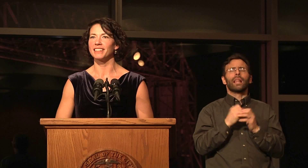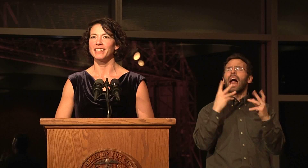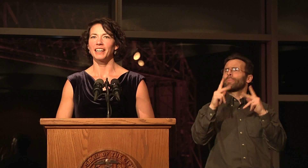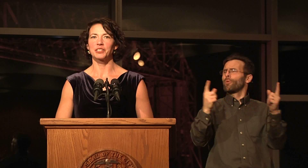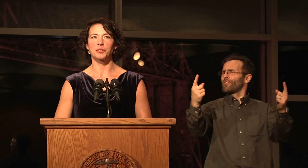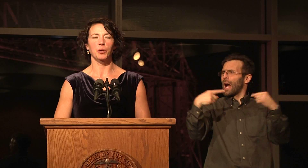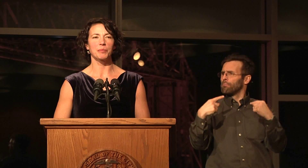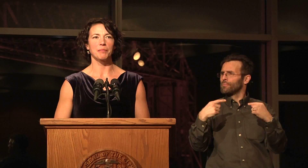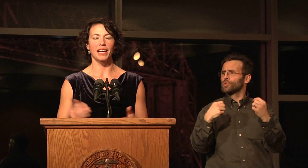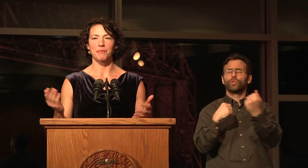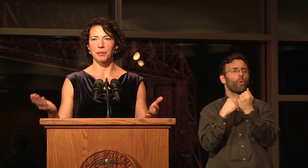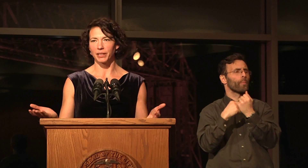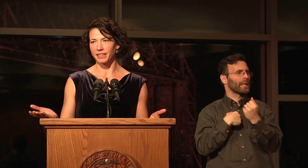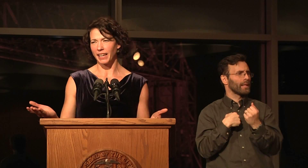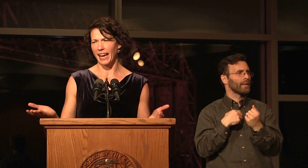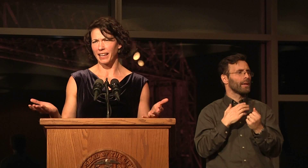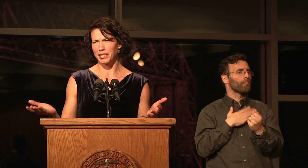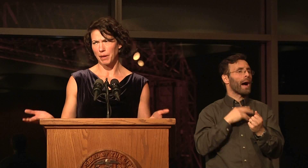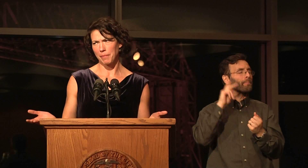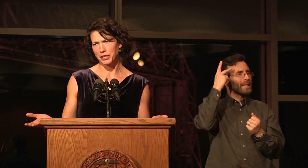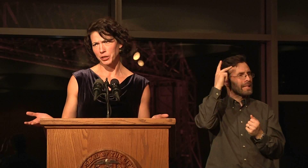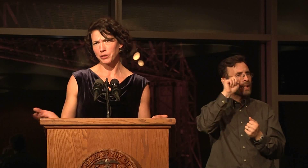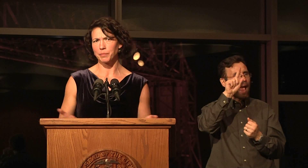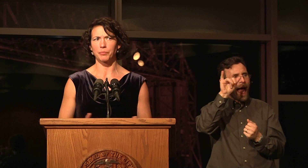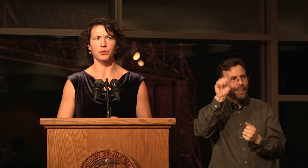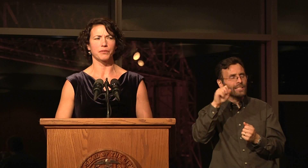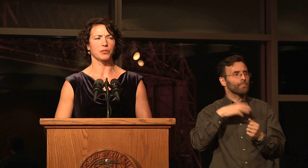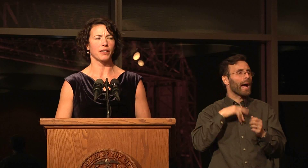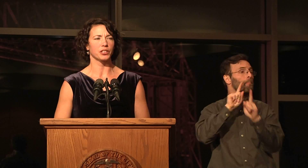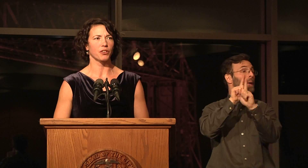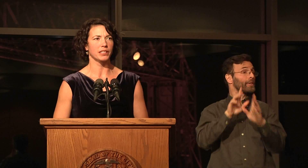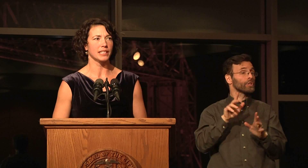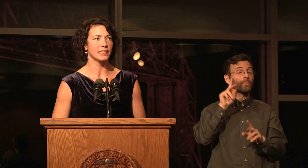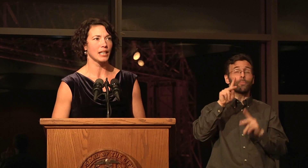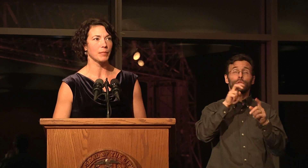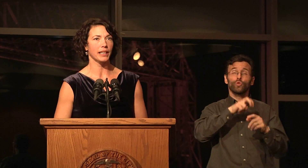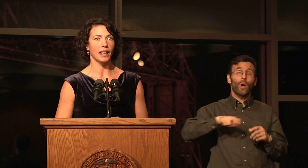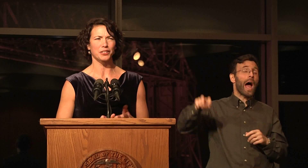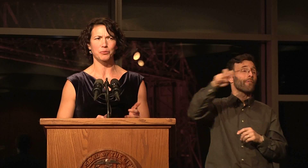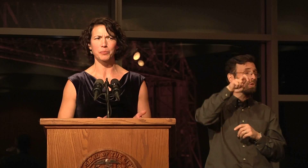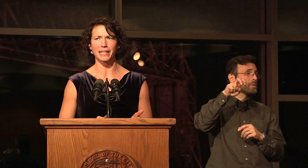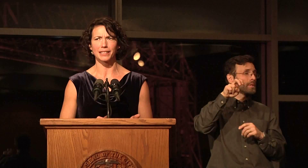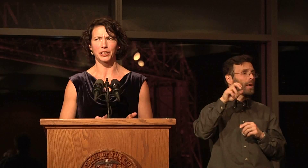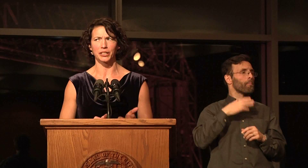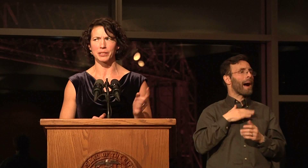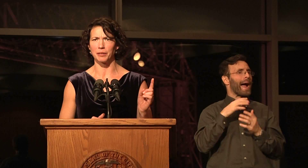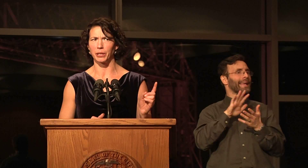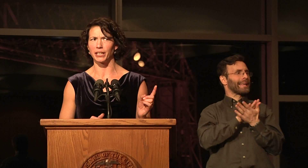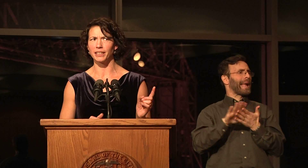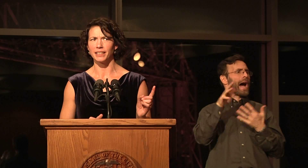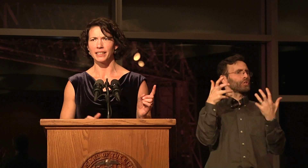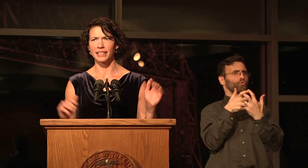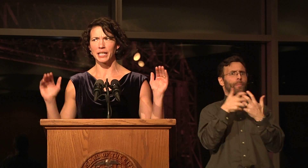tonight to support me, my political allies, my mentors, people who have traveled across the state. My college roommates